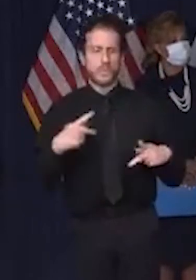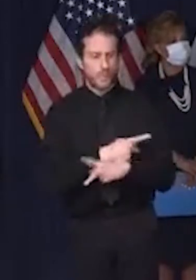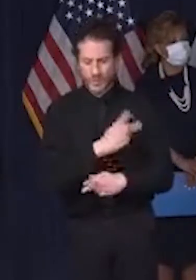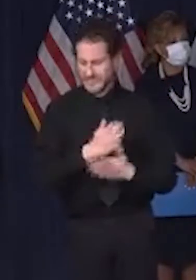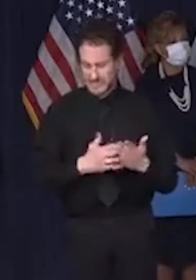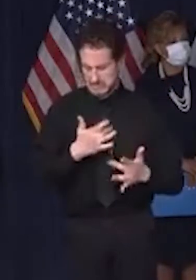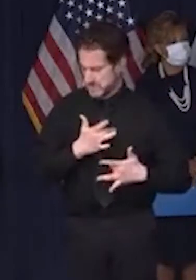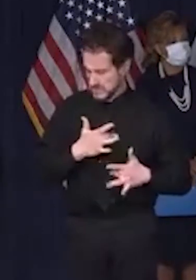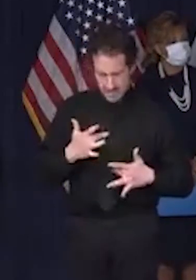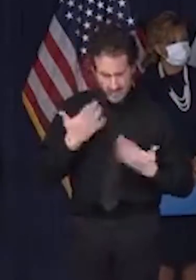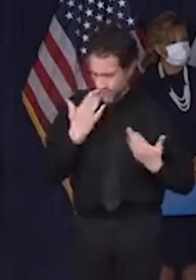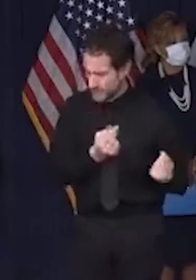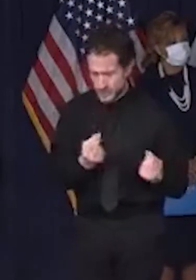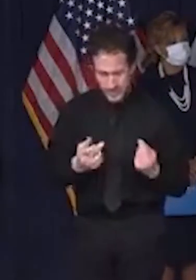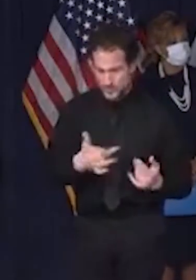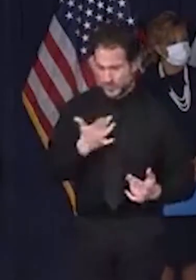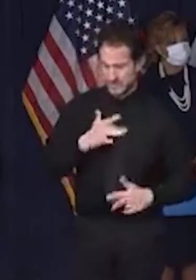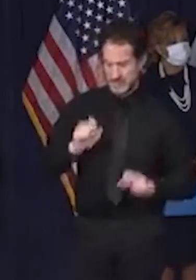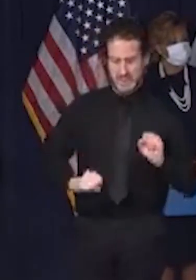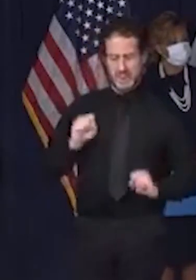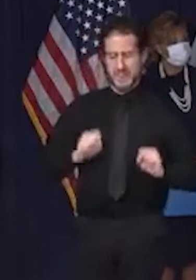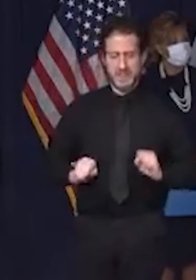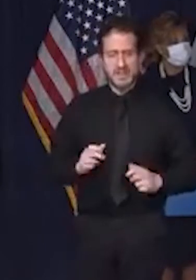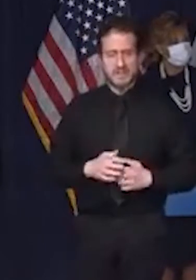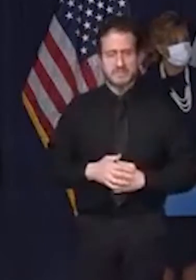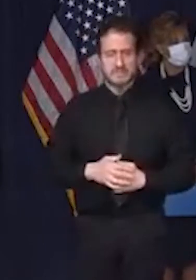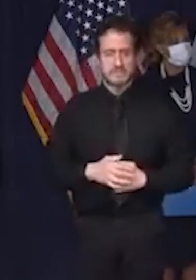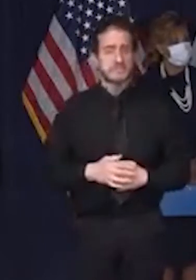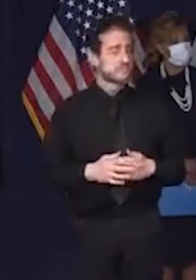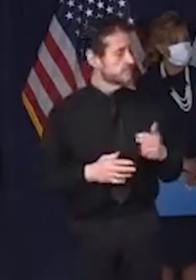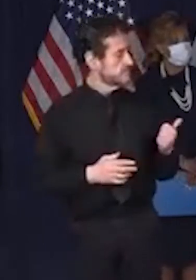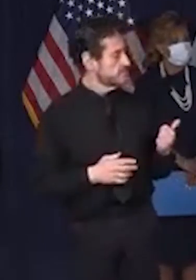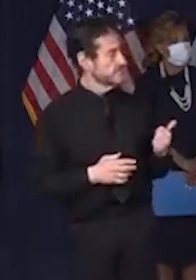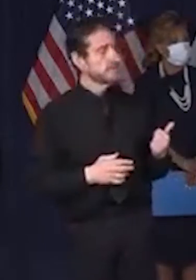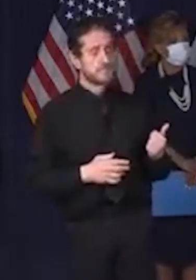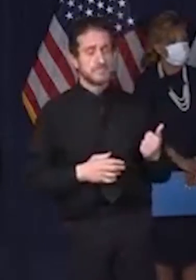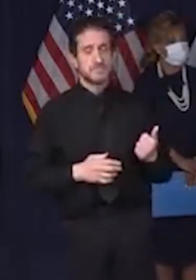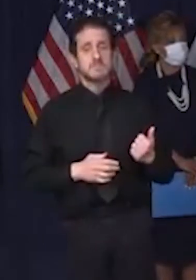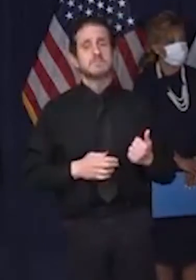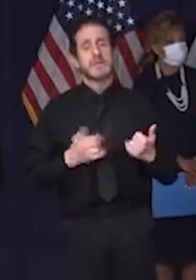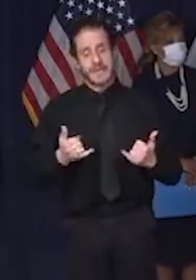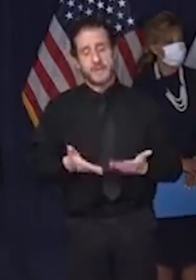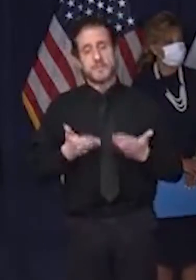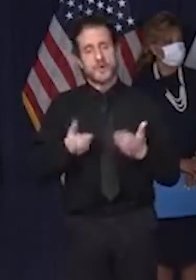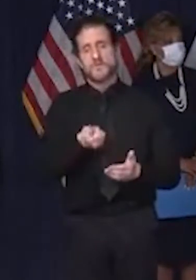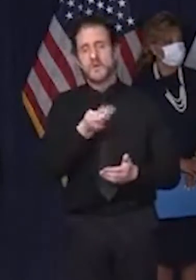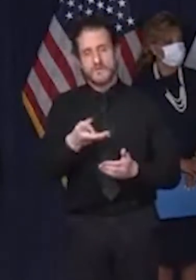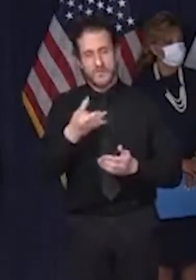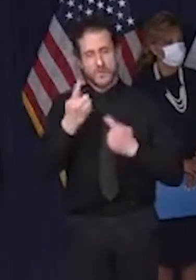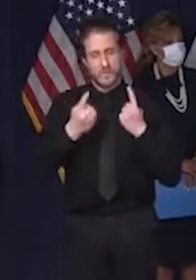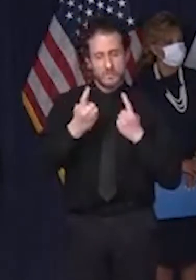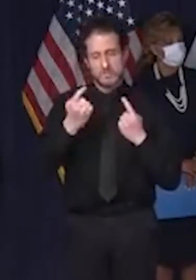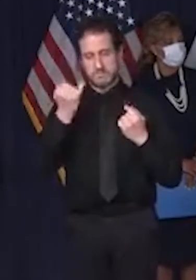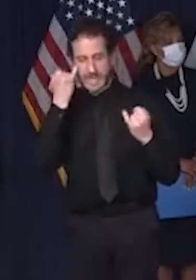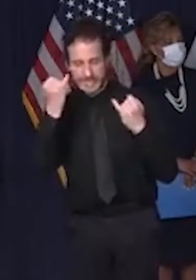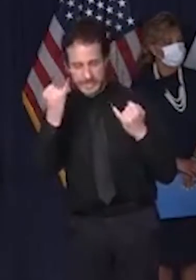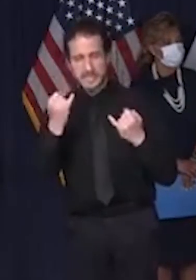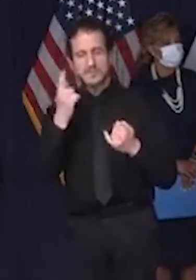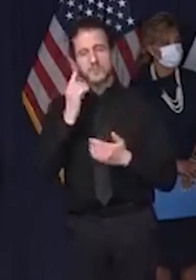students. Before I turn it over to Dr. Ezeke, I want to offer a few thoughts to some of the people impacted by this